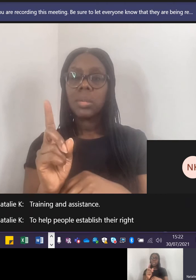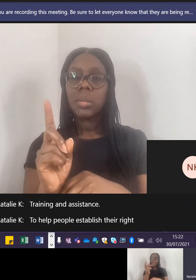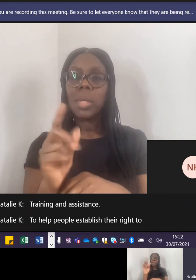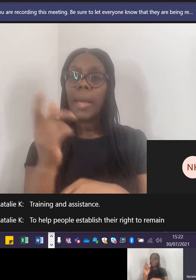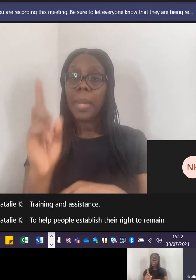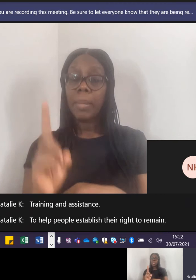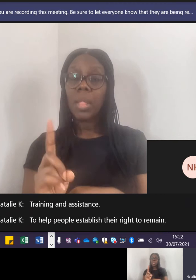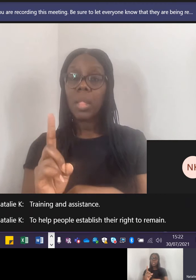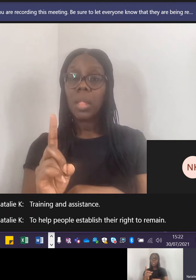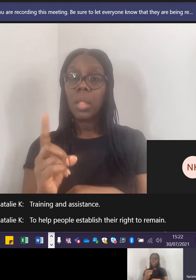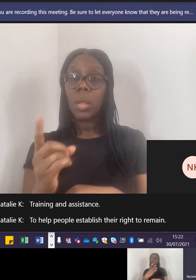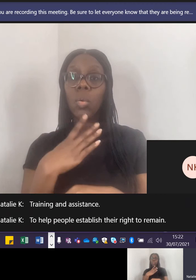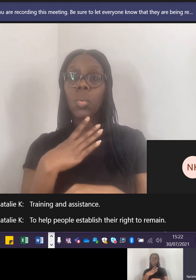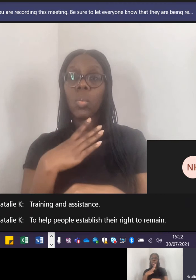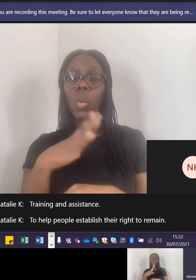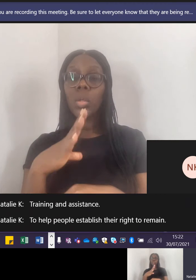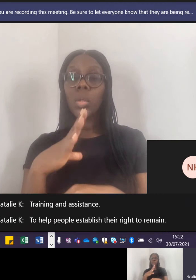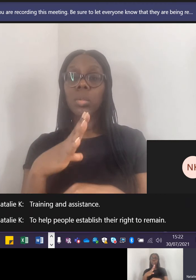remain.